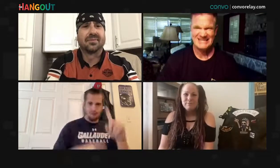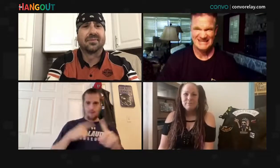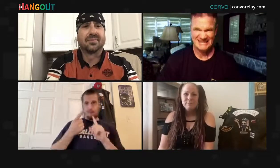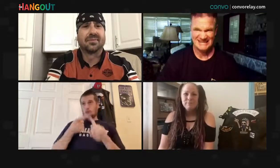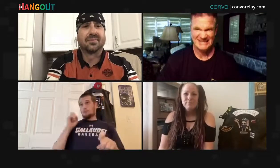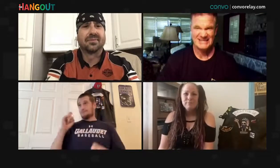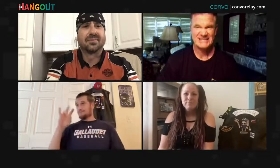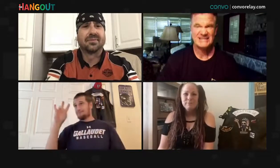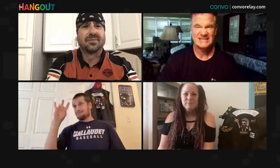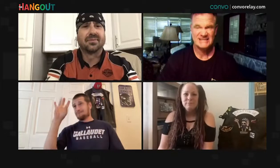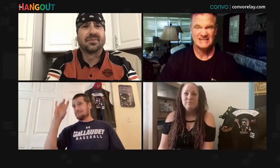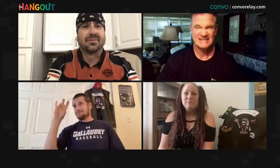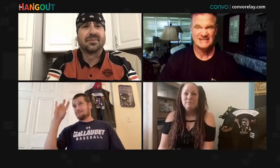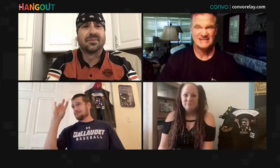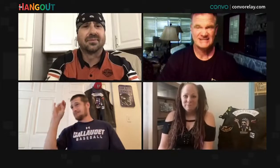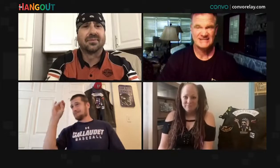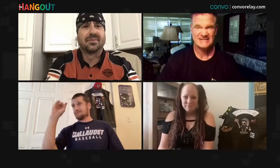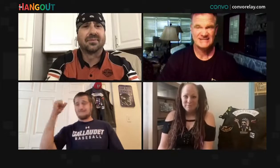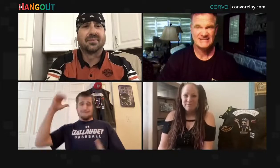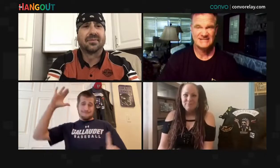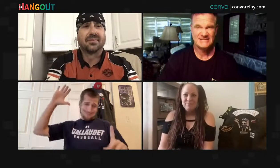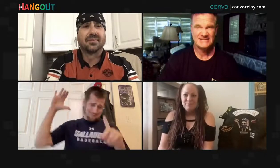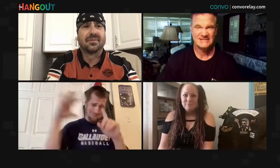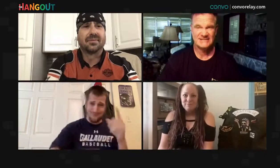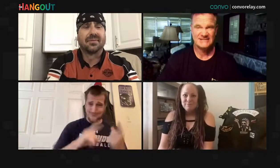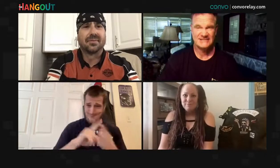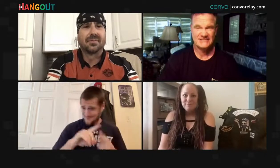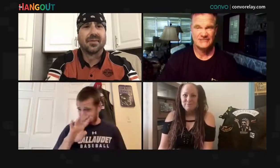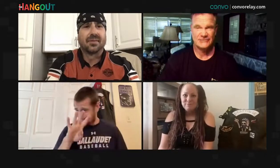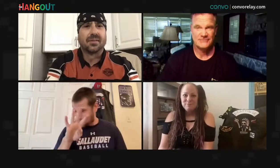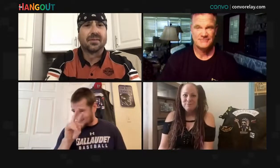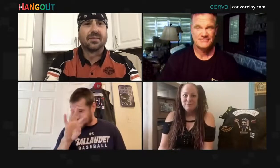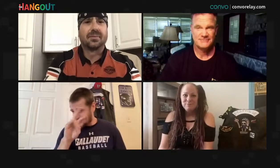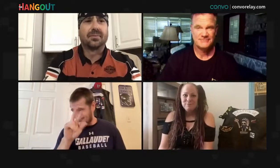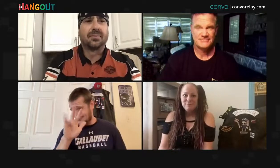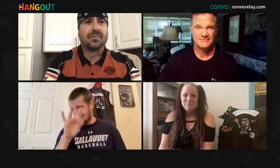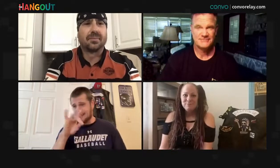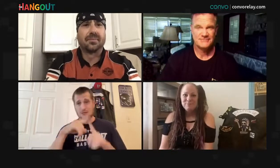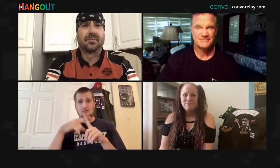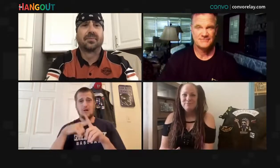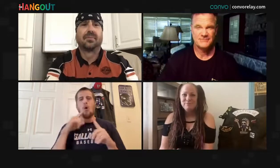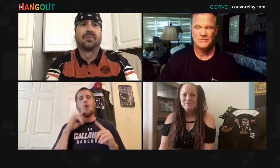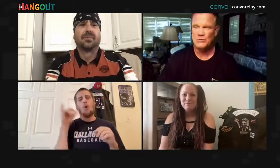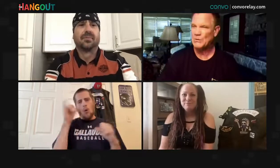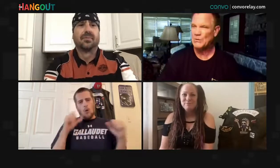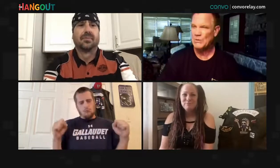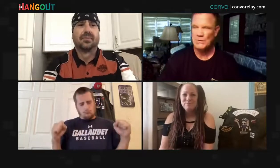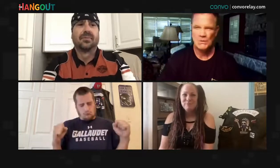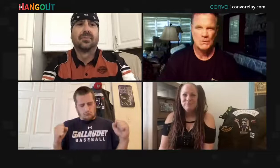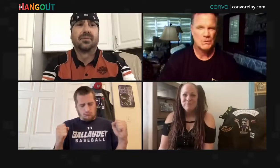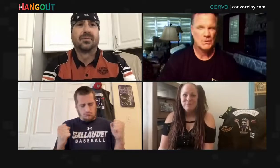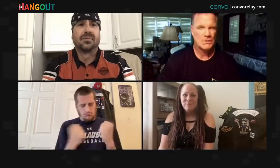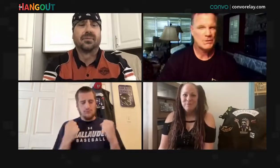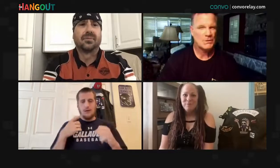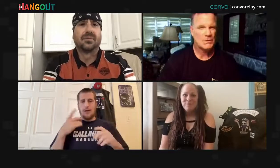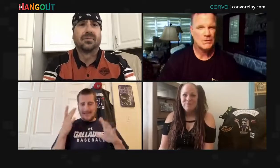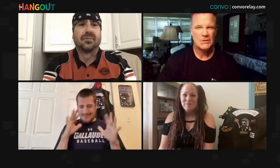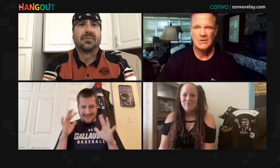is cold. Those temperatures drop from like 80, 75 all the way down to 42 to 48 degrees. It